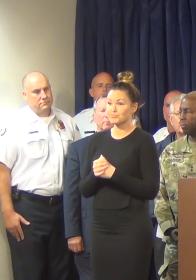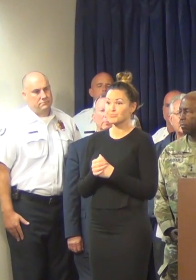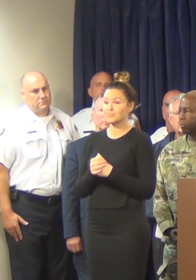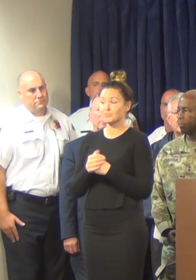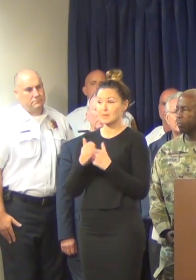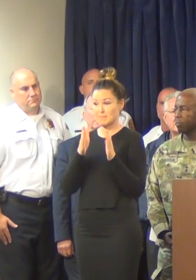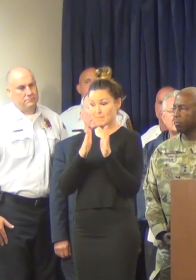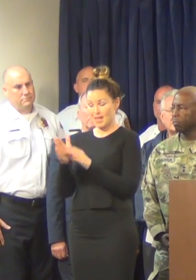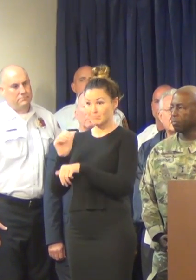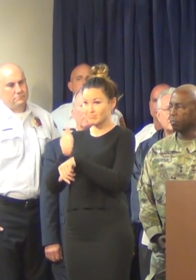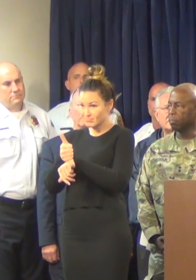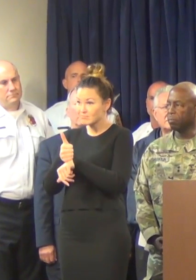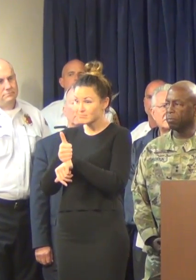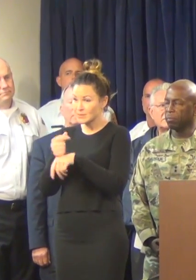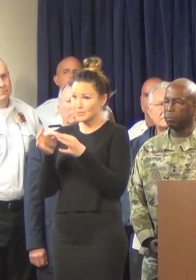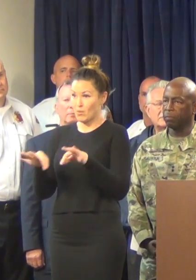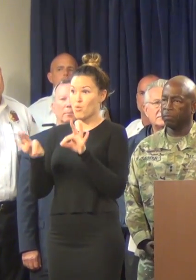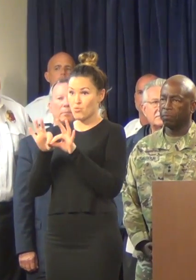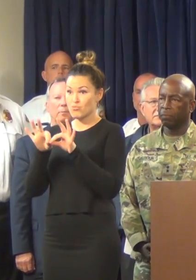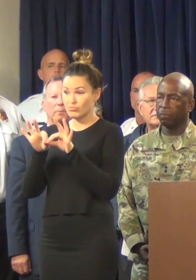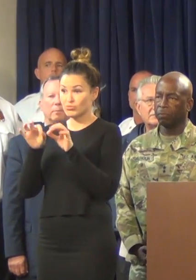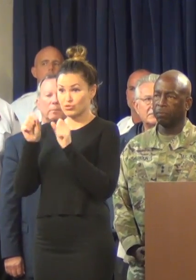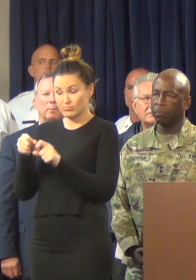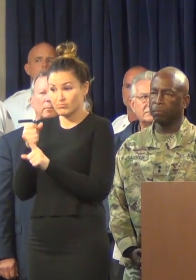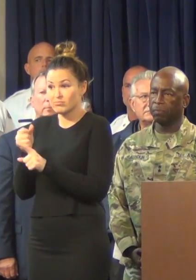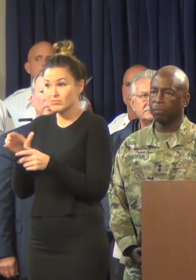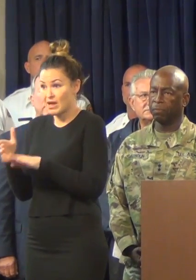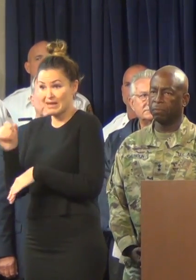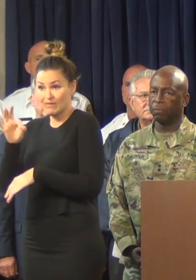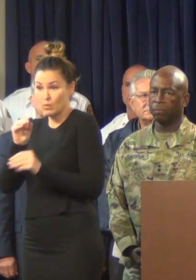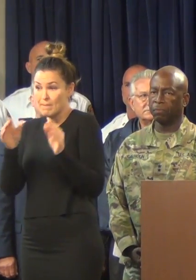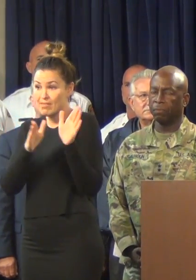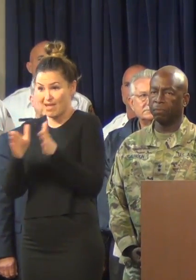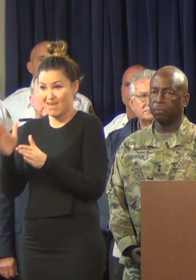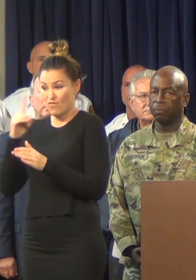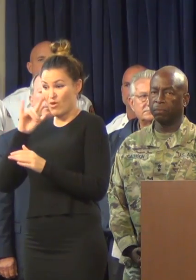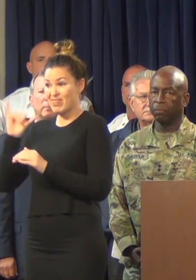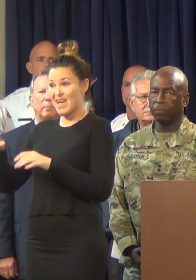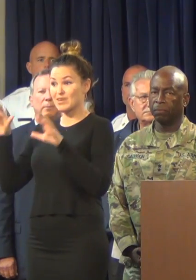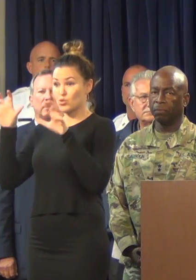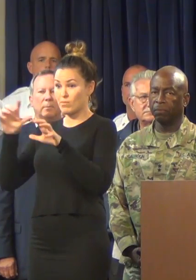Having a plan in place could mean the difference between life and death when it comes to a storm of this magnitude.